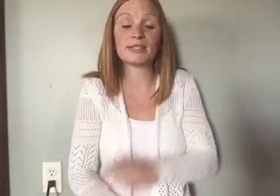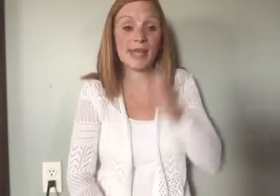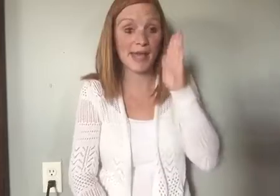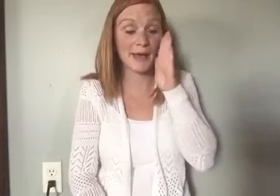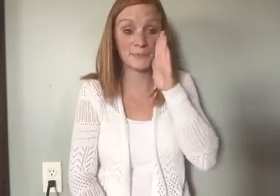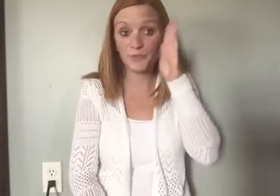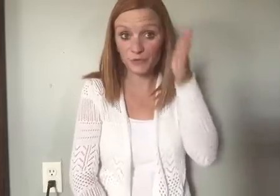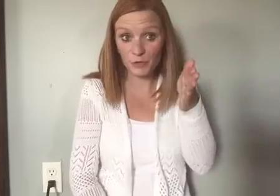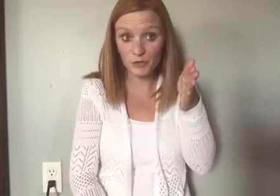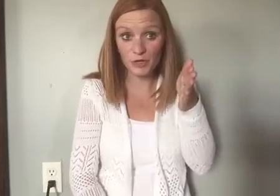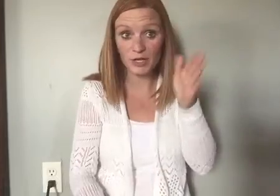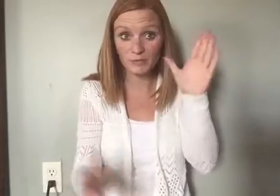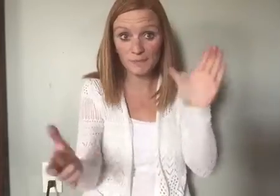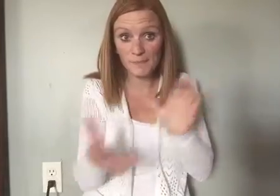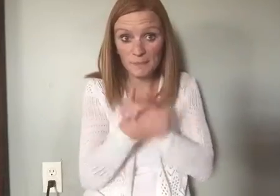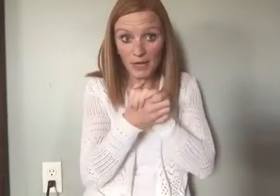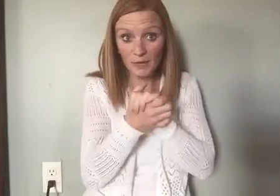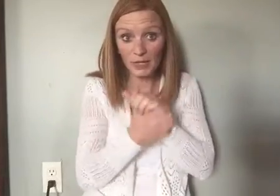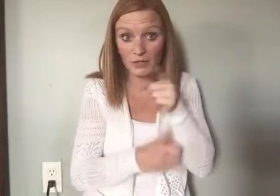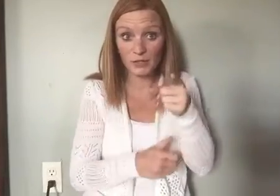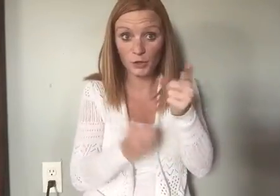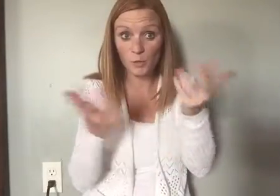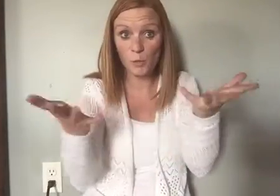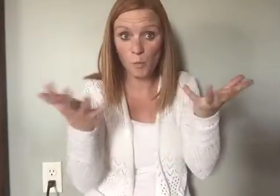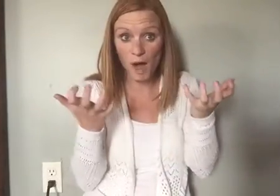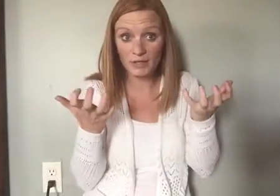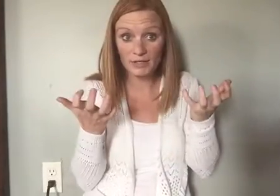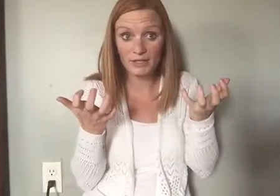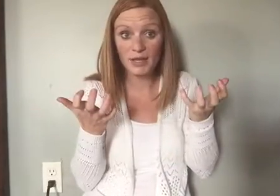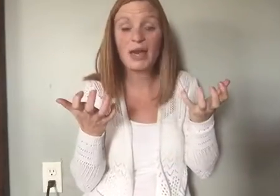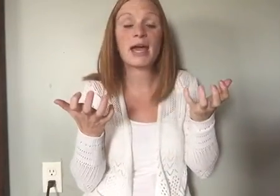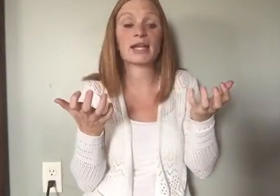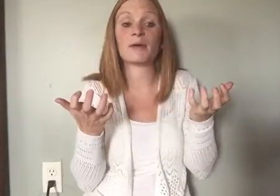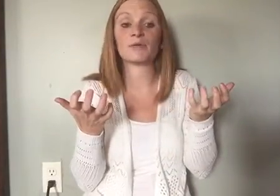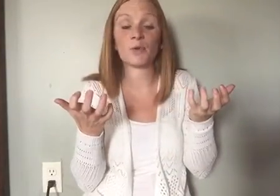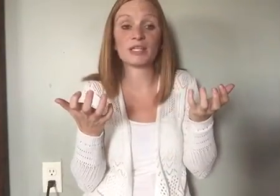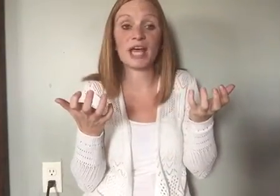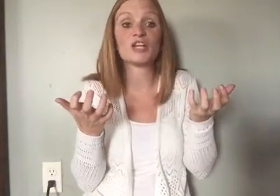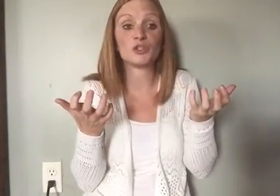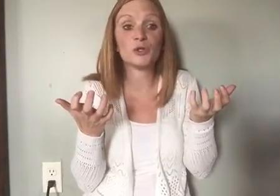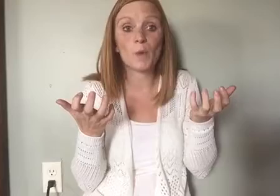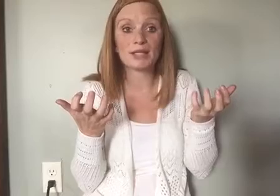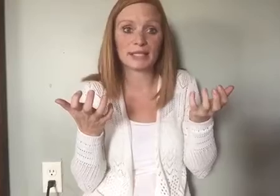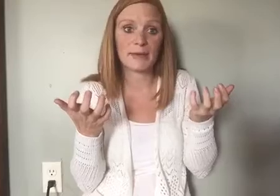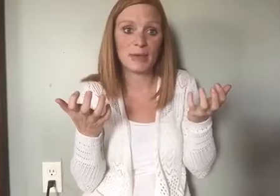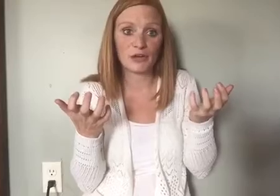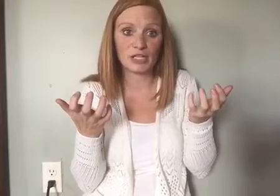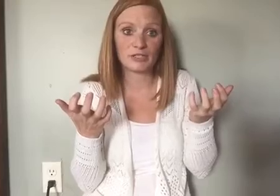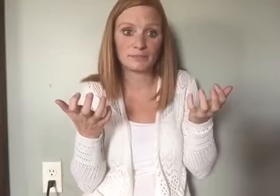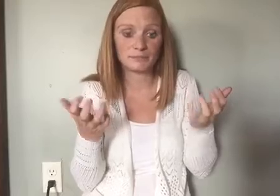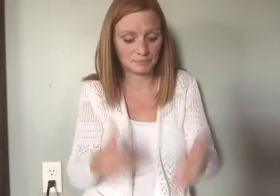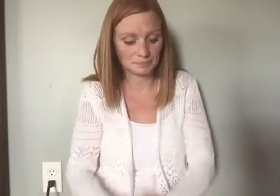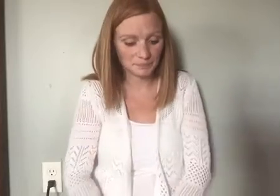say future, married, you want, and I would voice that, do you want to get married?